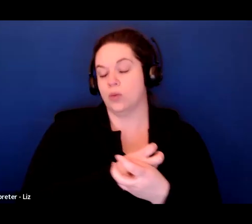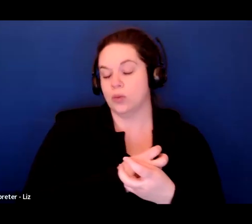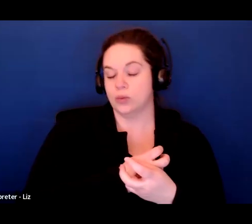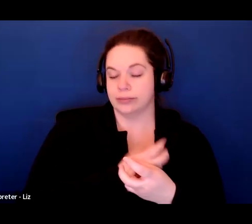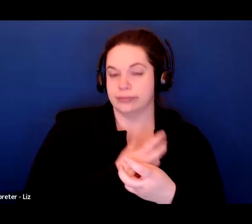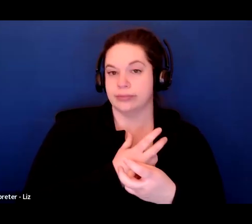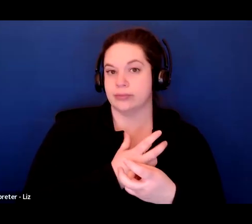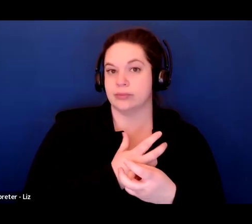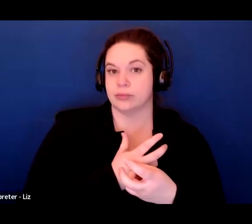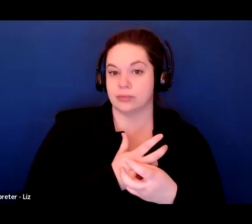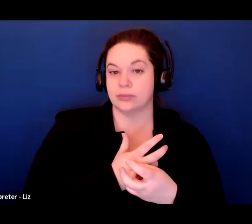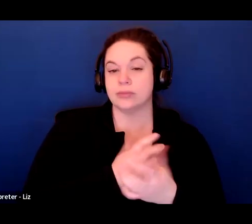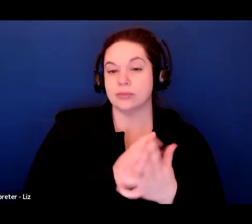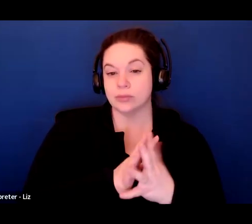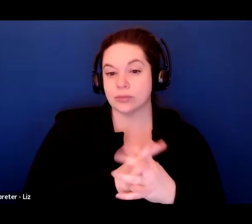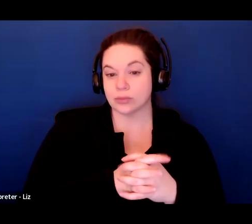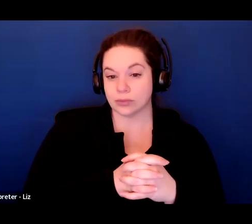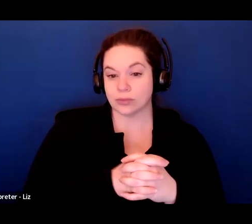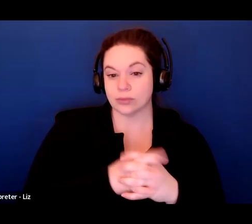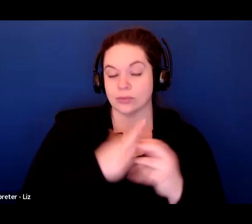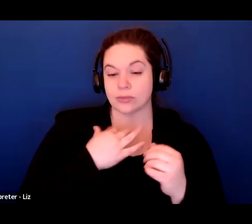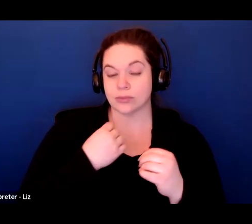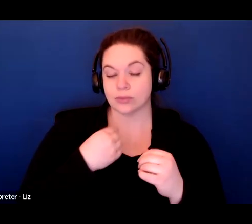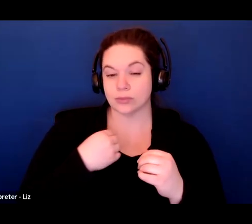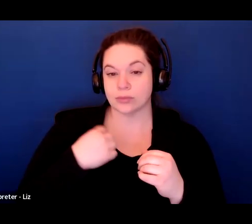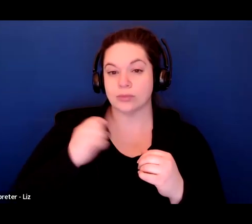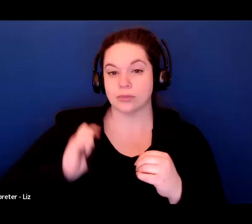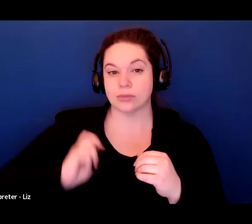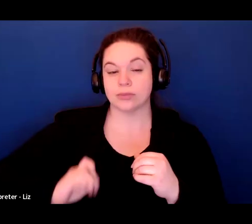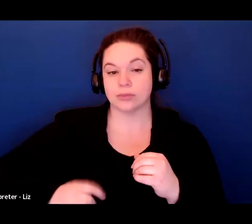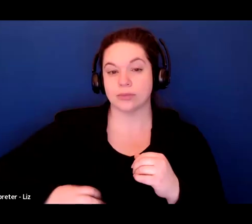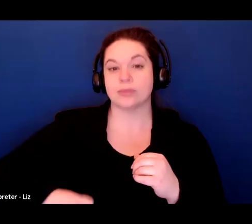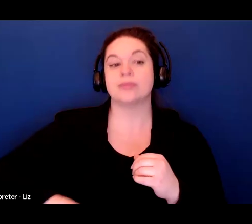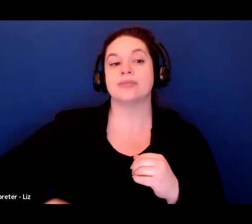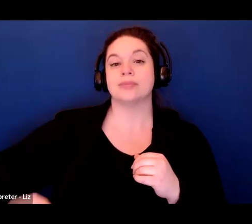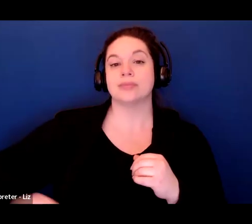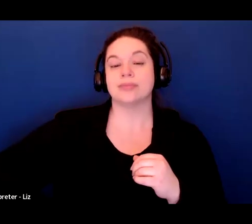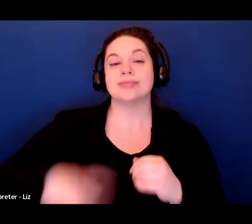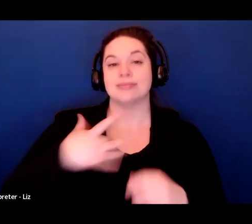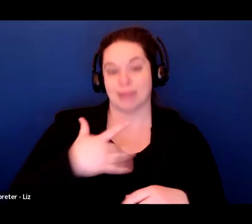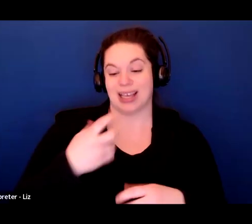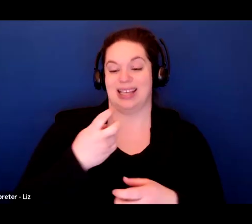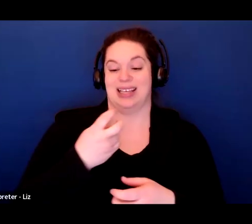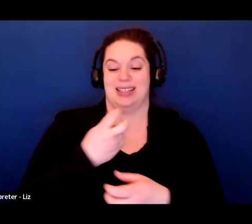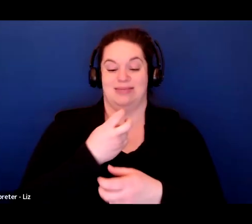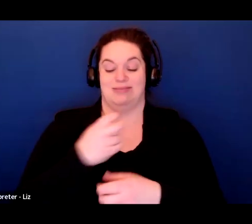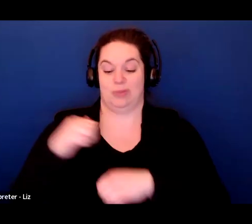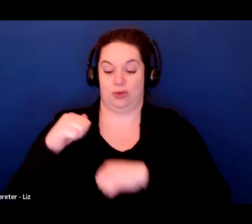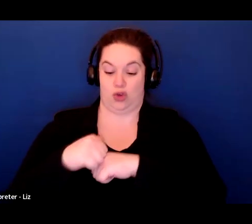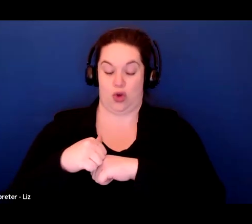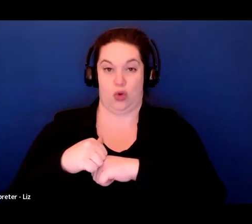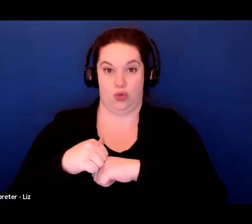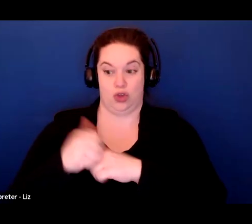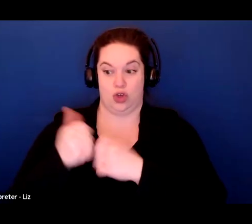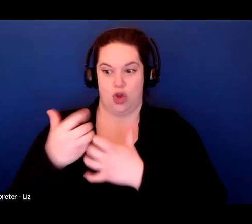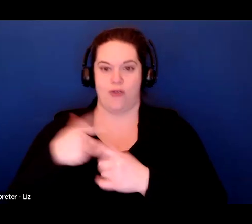the stones come from usually started in the bones and calcium's leach from the bones